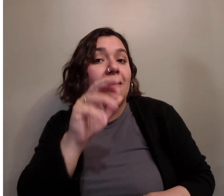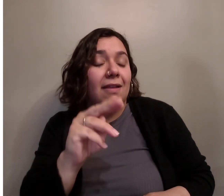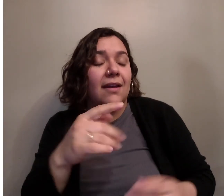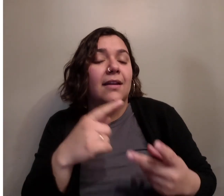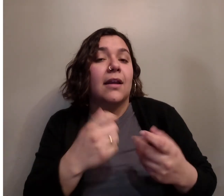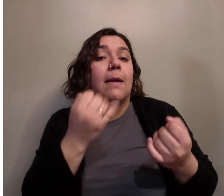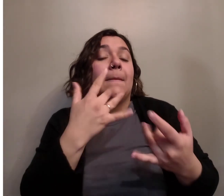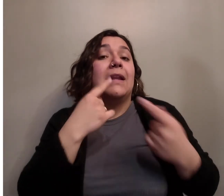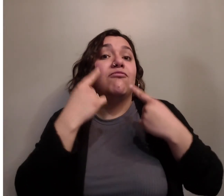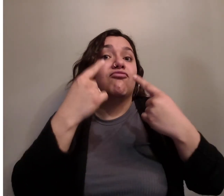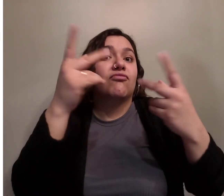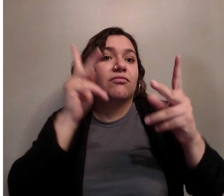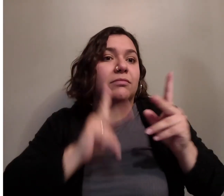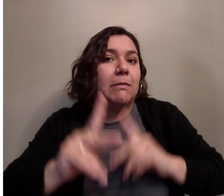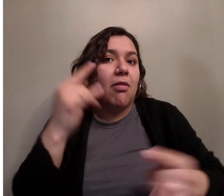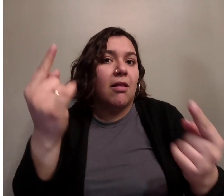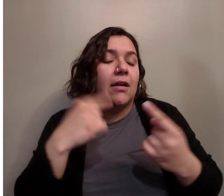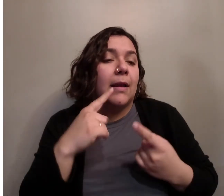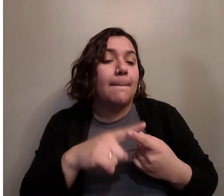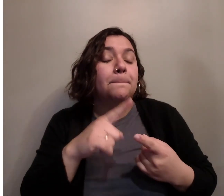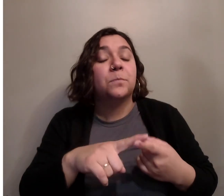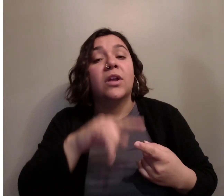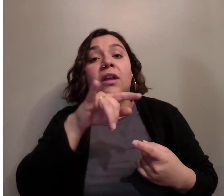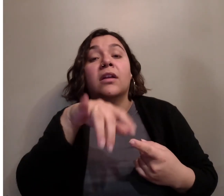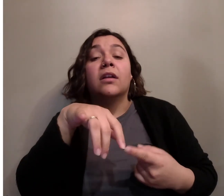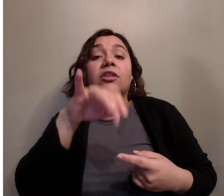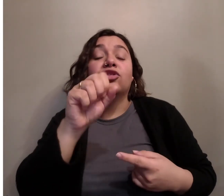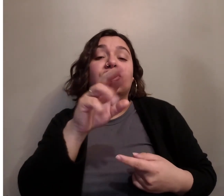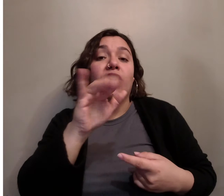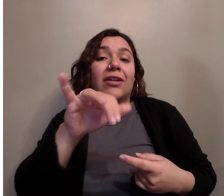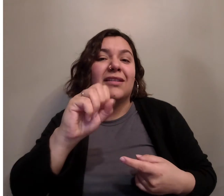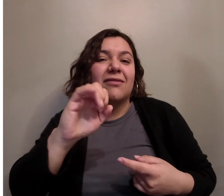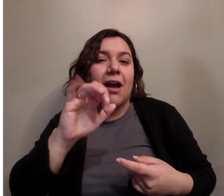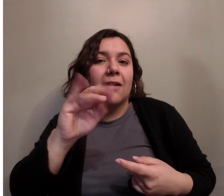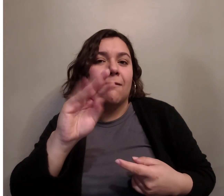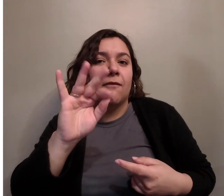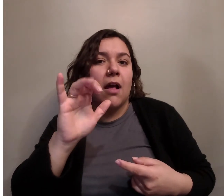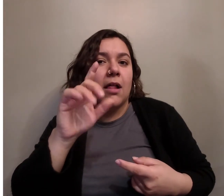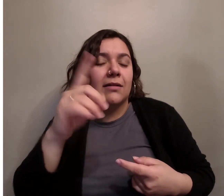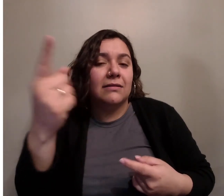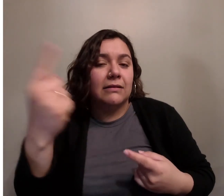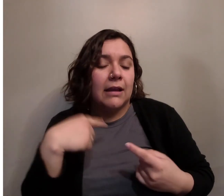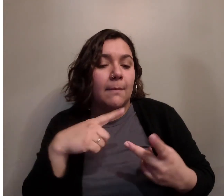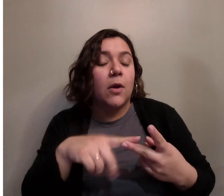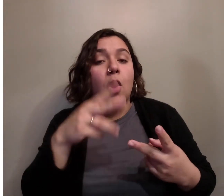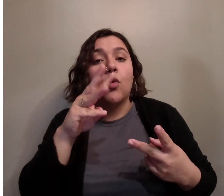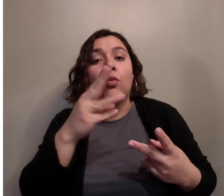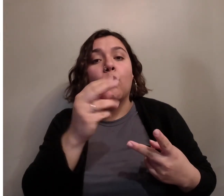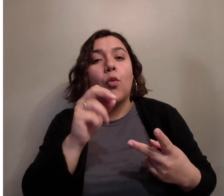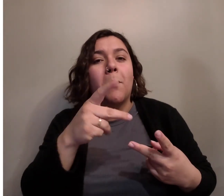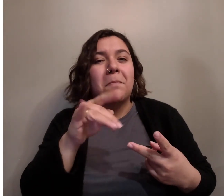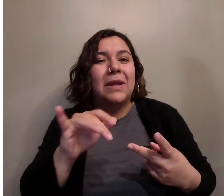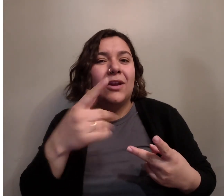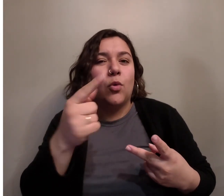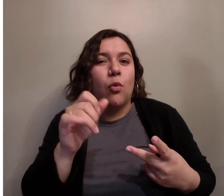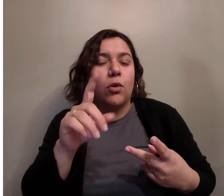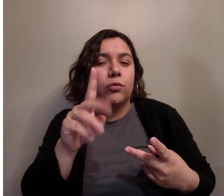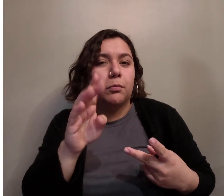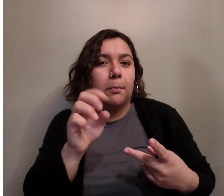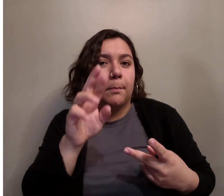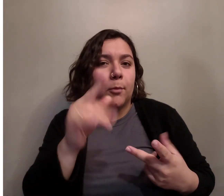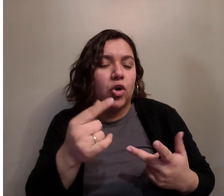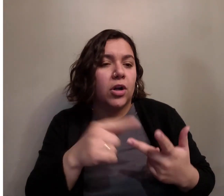Ben Stiller came, Whoopi Goldberg came, Louis C.K. came, Kevin Smith came. I remember George